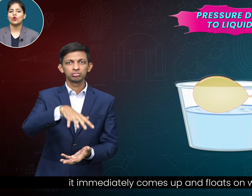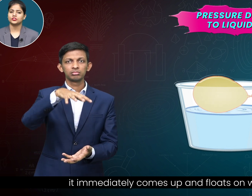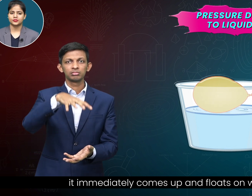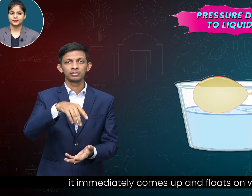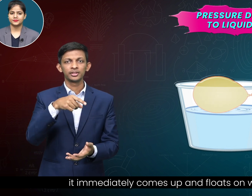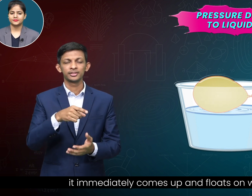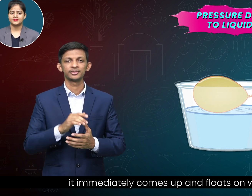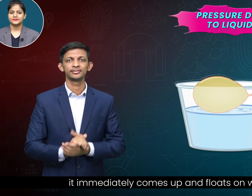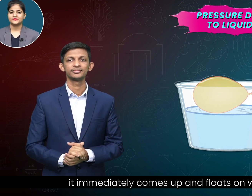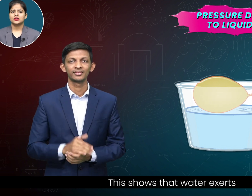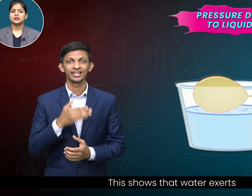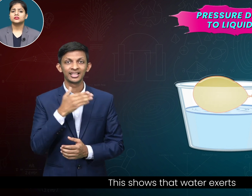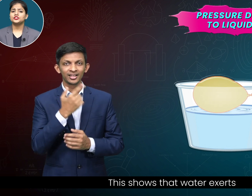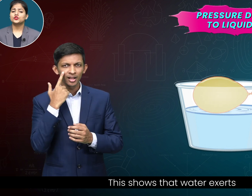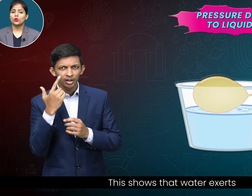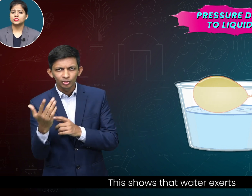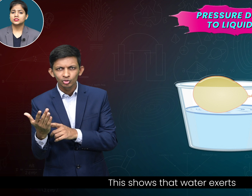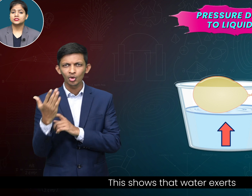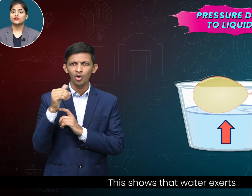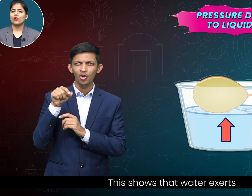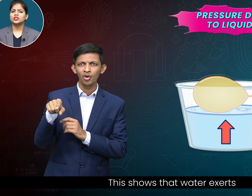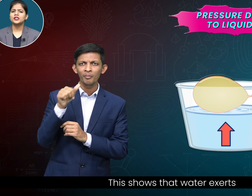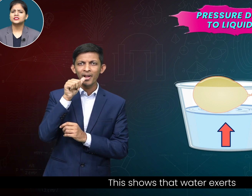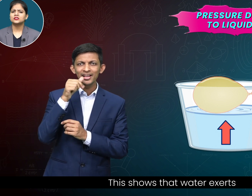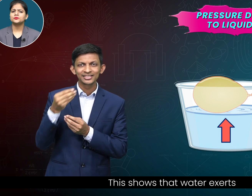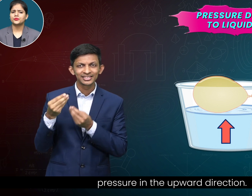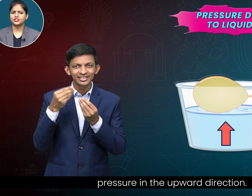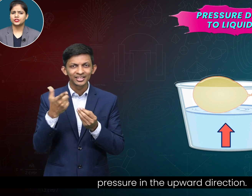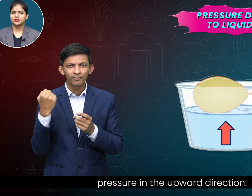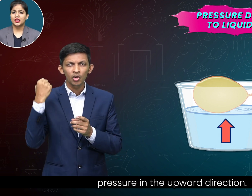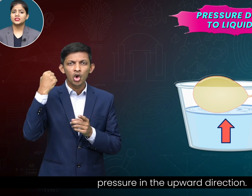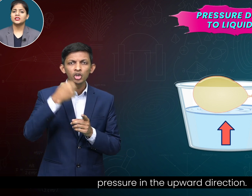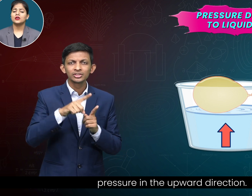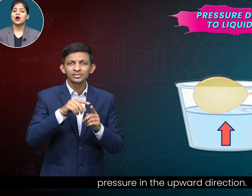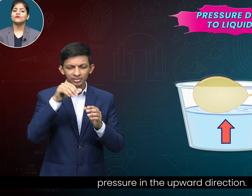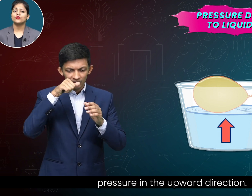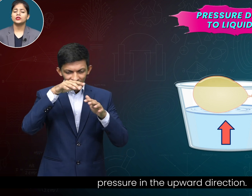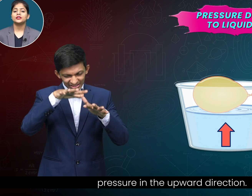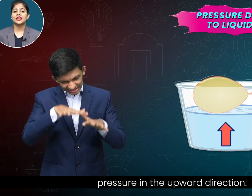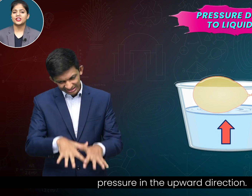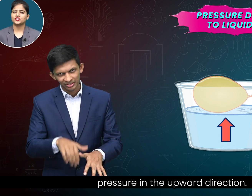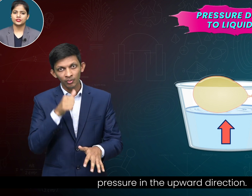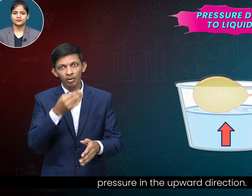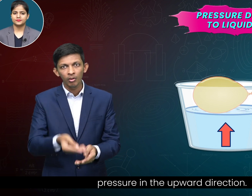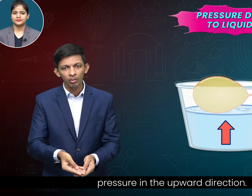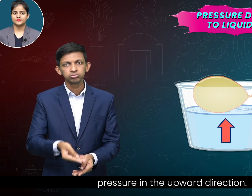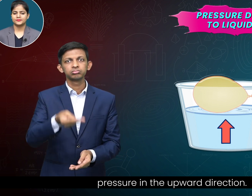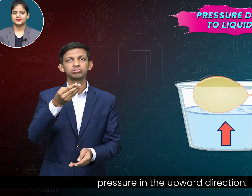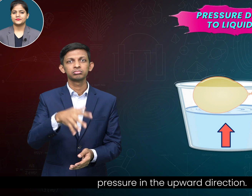water. This shows that water exerts pressure in the upward direction.